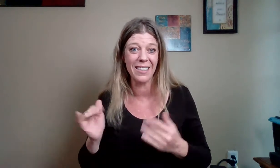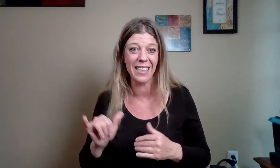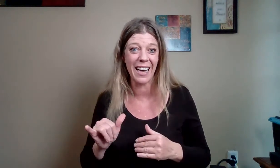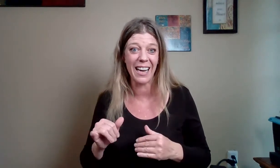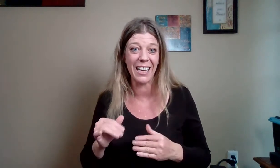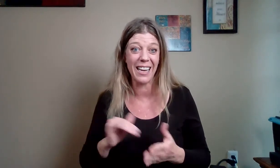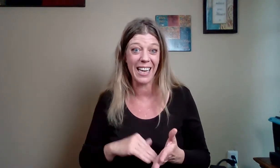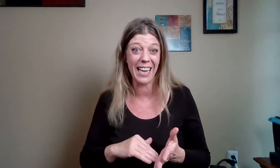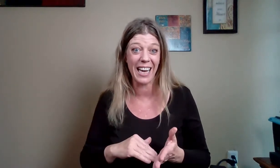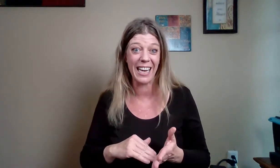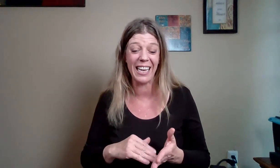What's that? Again.